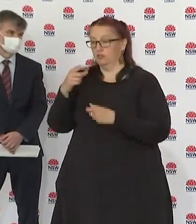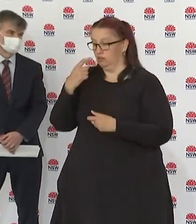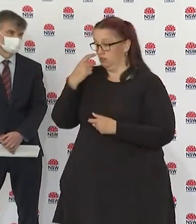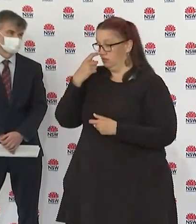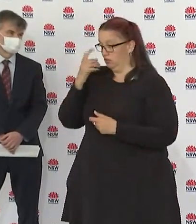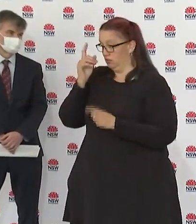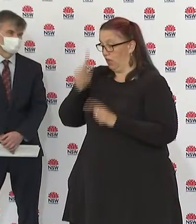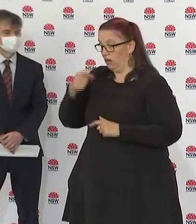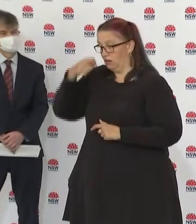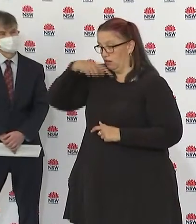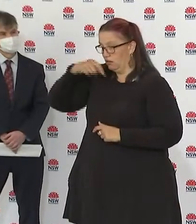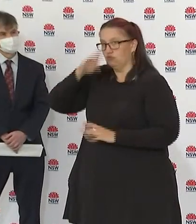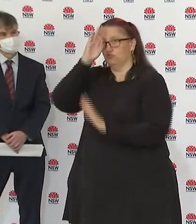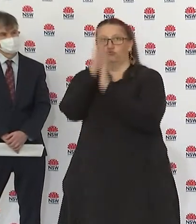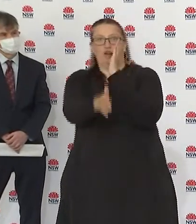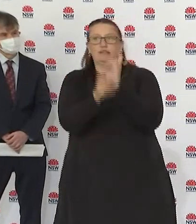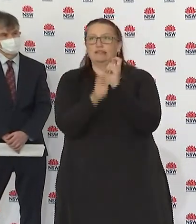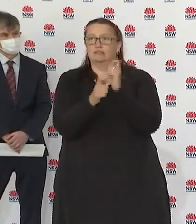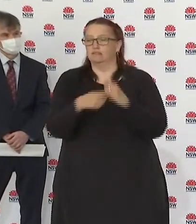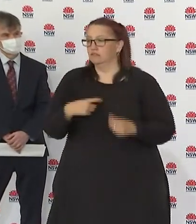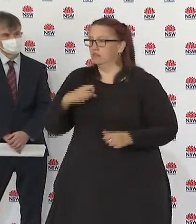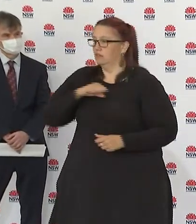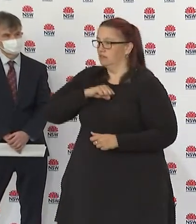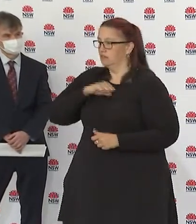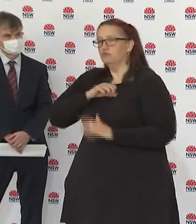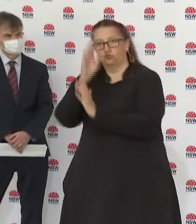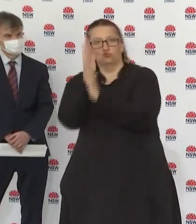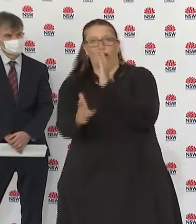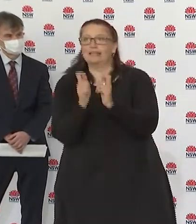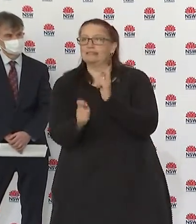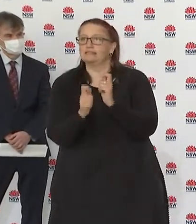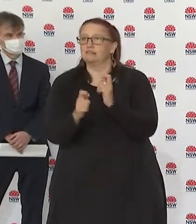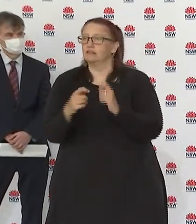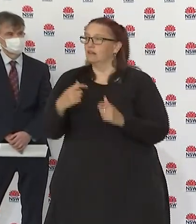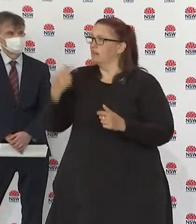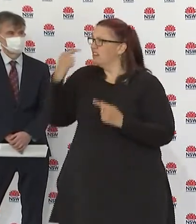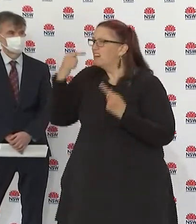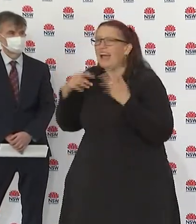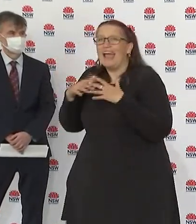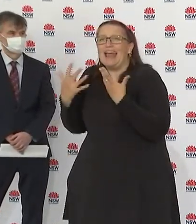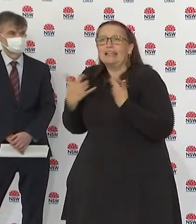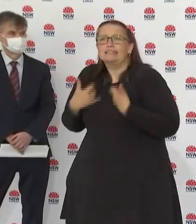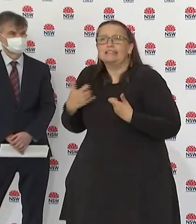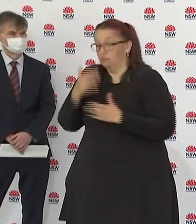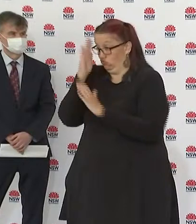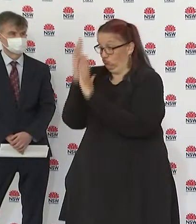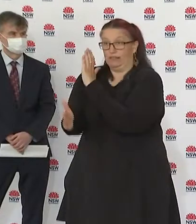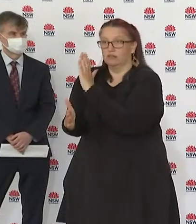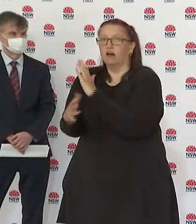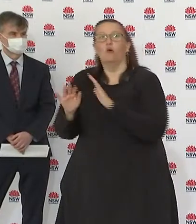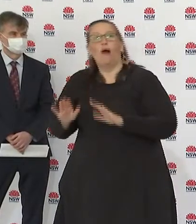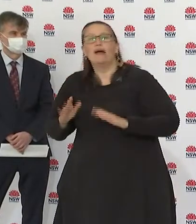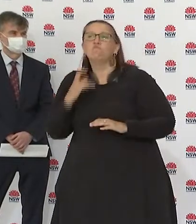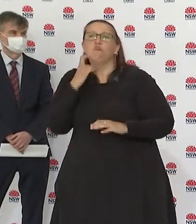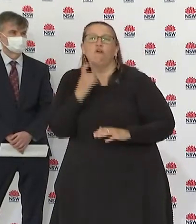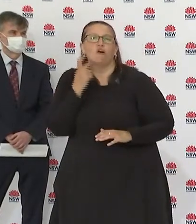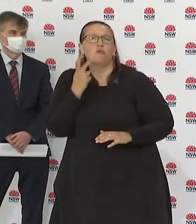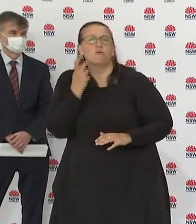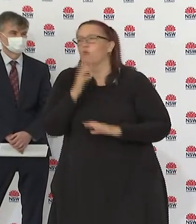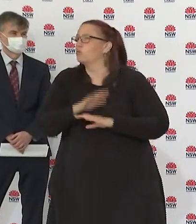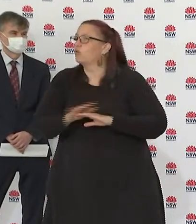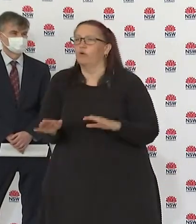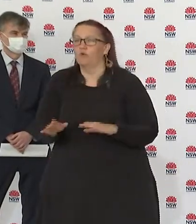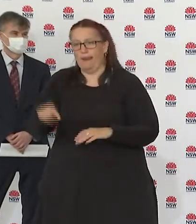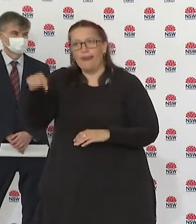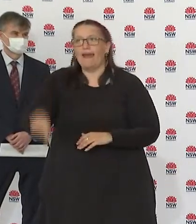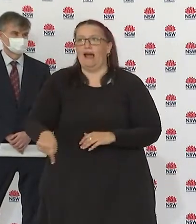you're a category of worker that's been asked to get tested frequently, that you do that. And please make sure that you are always updating yourself with all